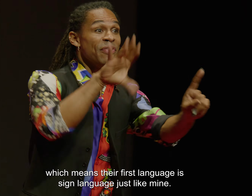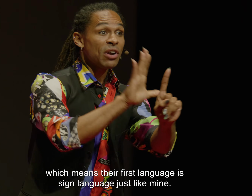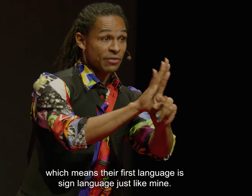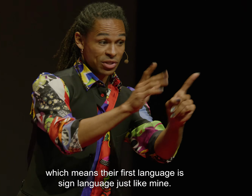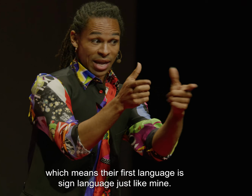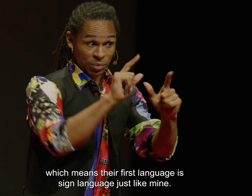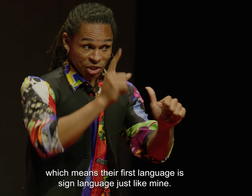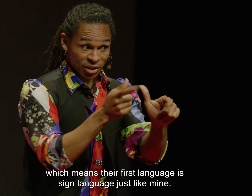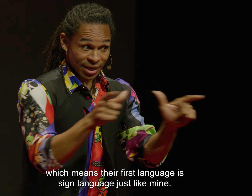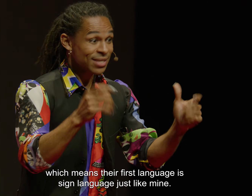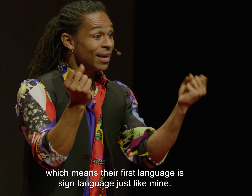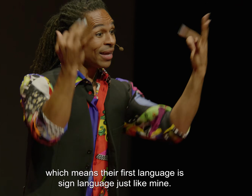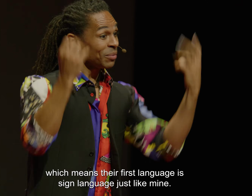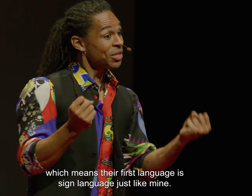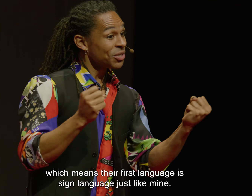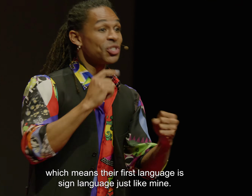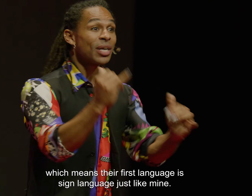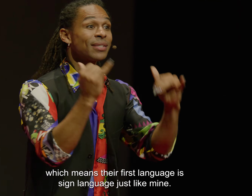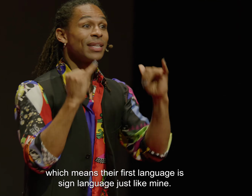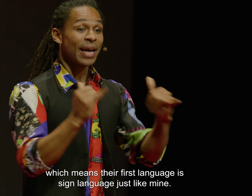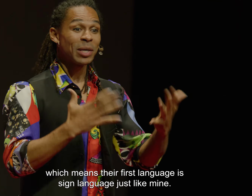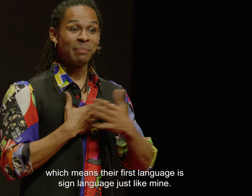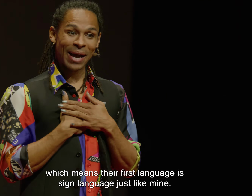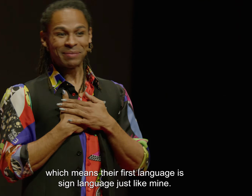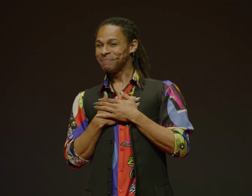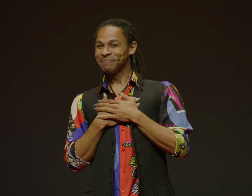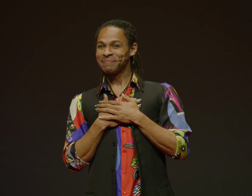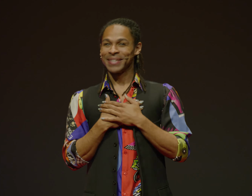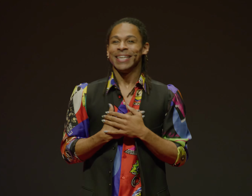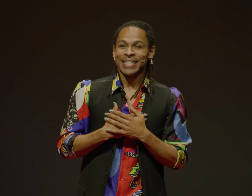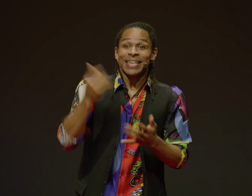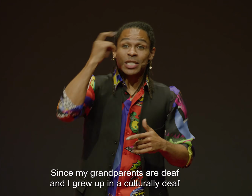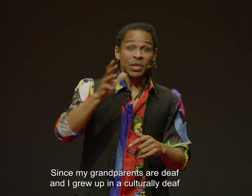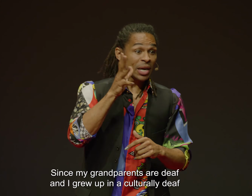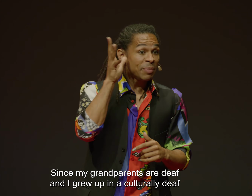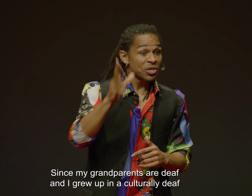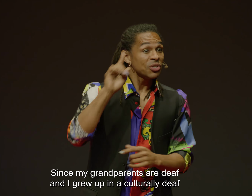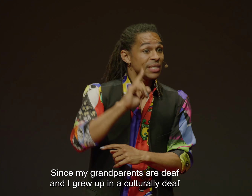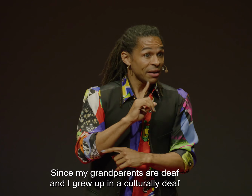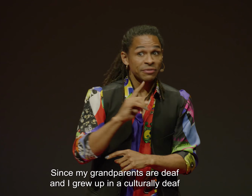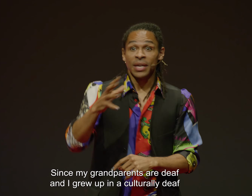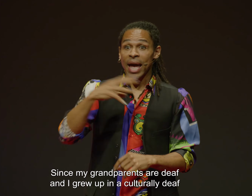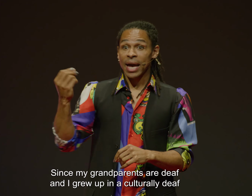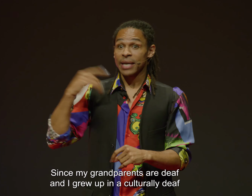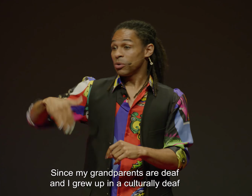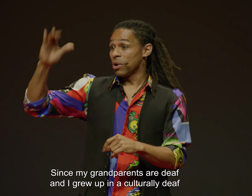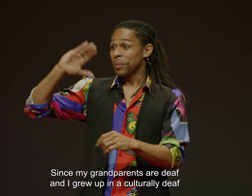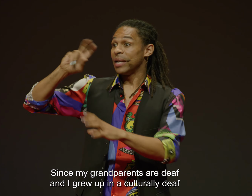their first language is sign language, just like mine. Since my grandparents are deaf, and I grew up in